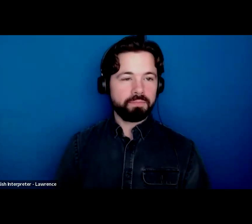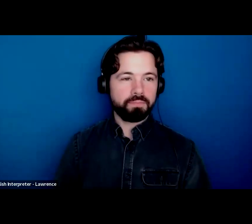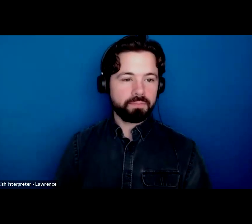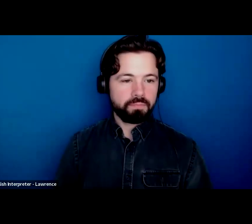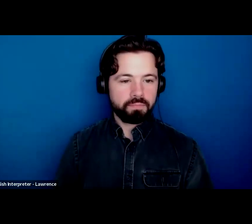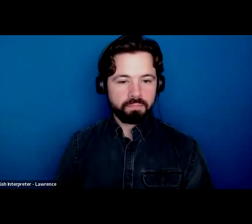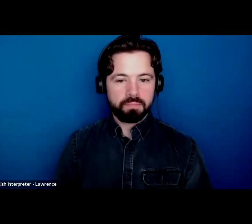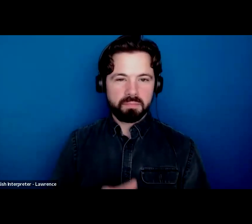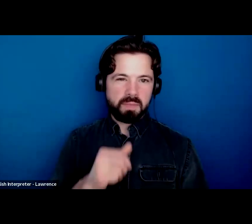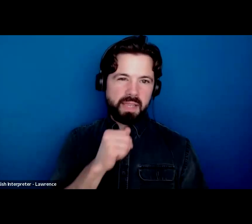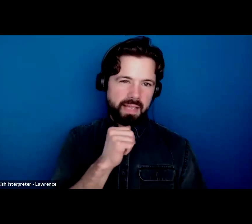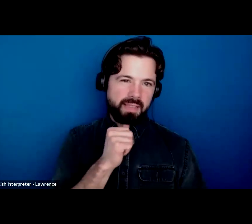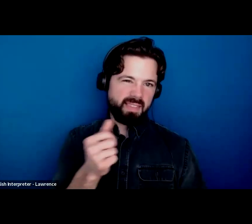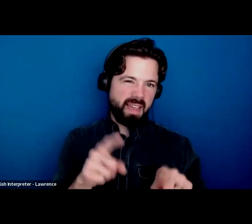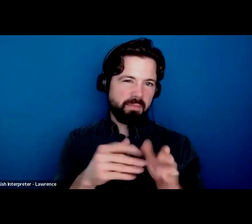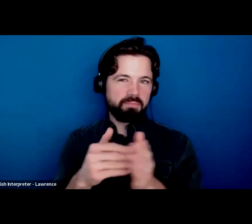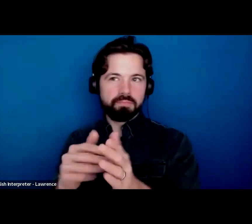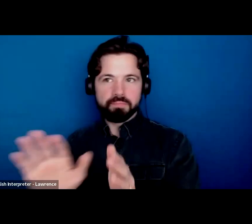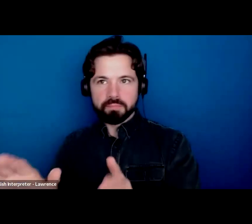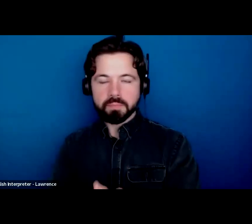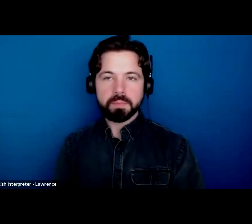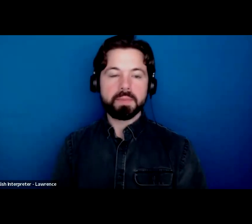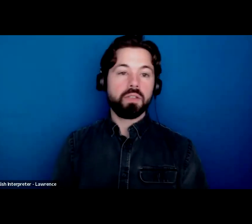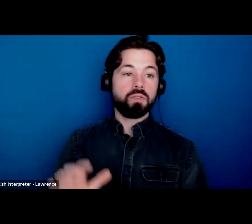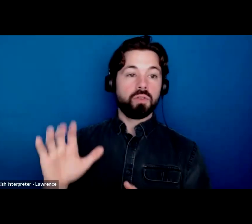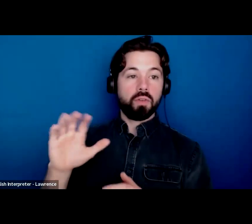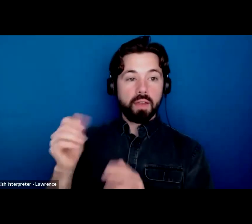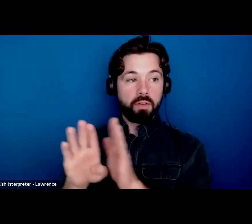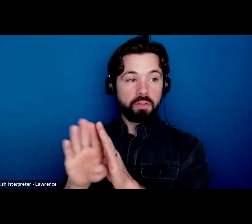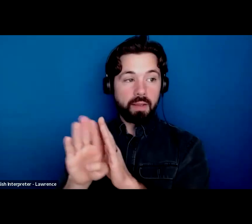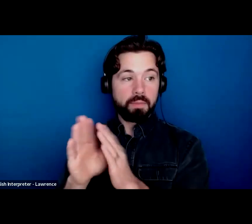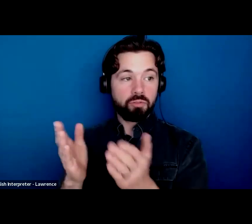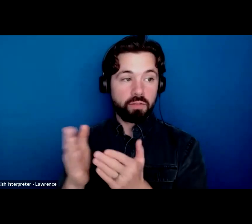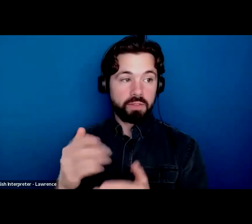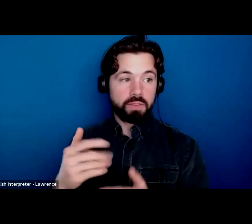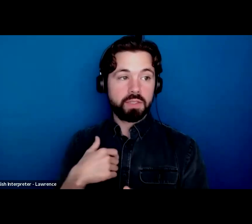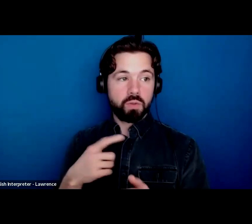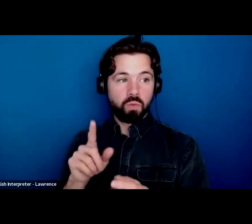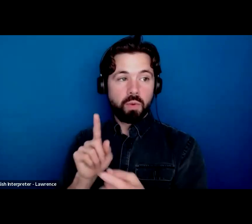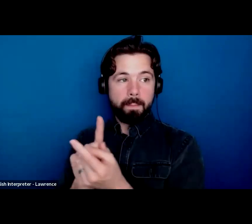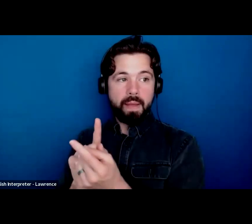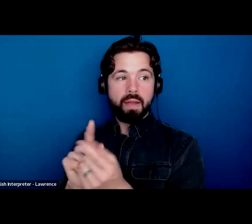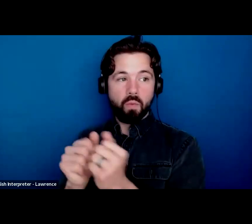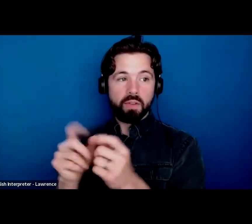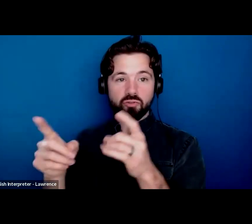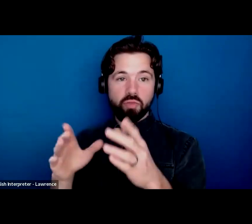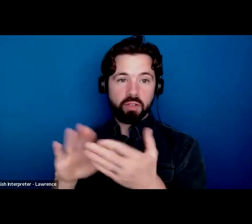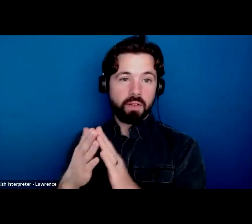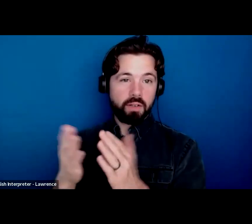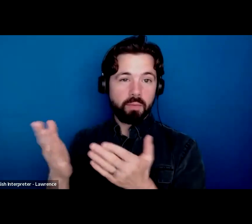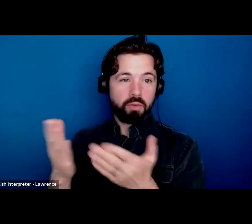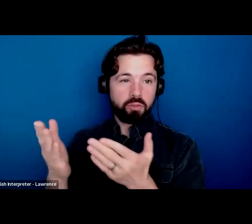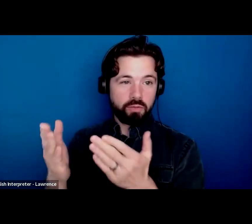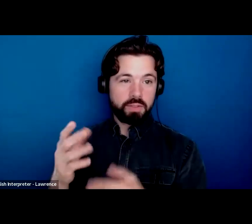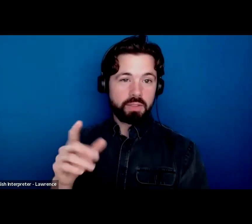uncommon. So we had the Department of Developmental Services here last week. We had Jim Knight met with the directors of community services. We had 20 out of 21